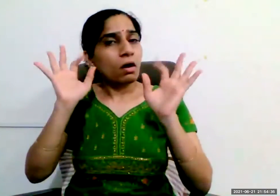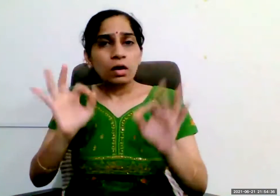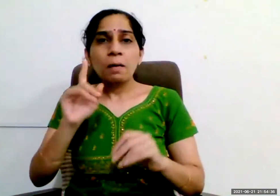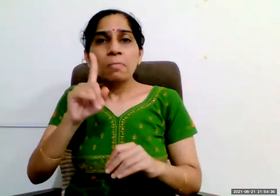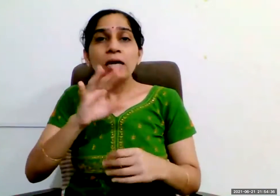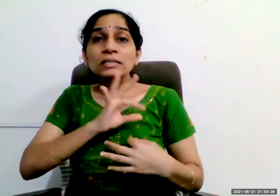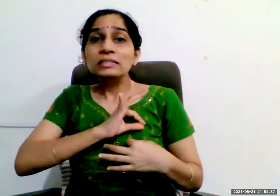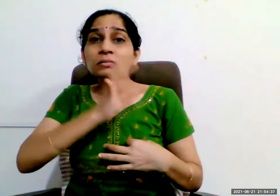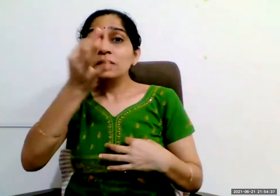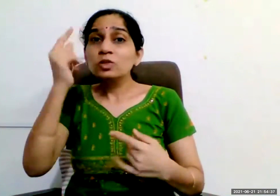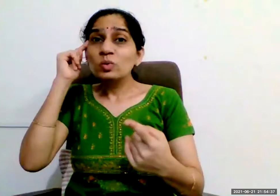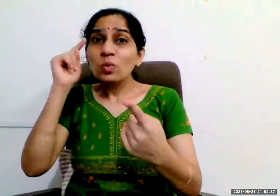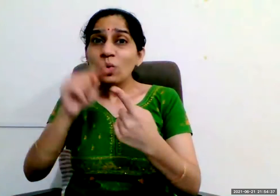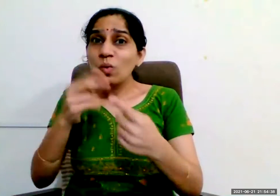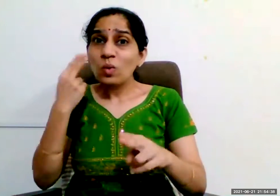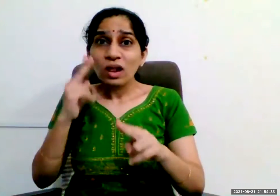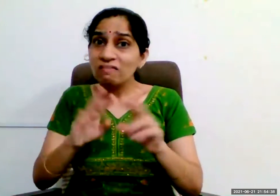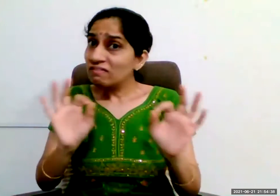our life is a waste.